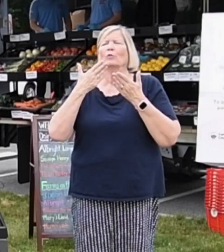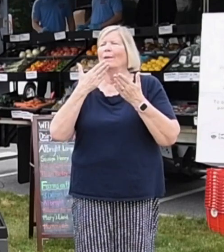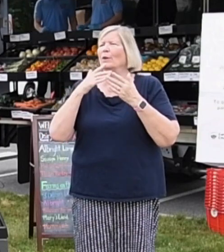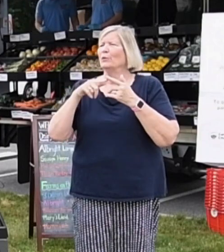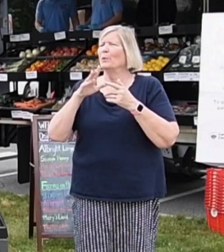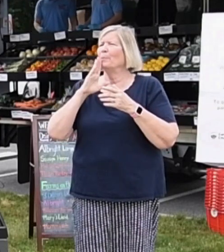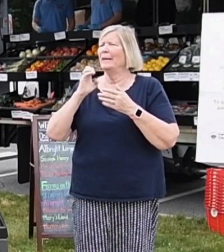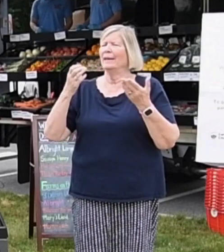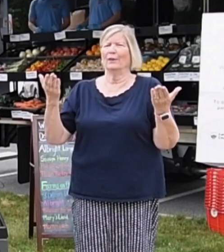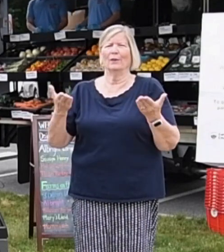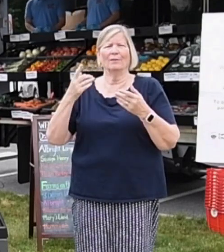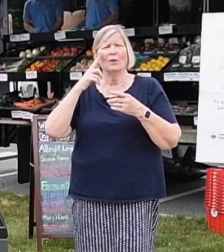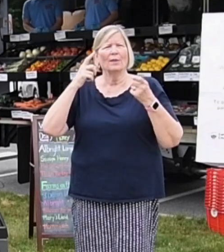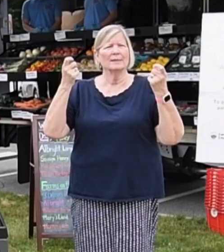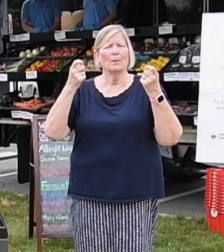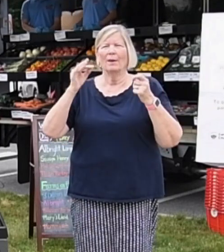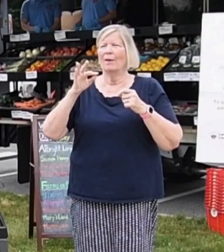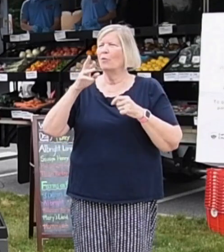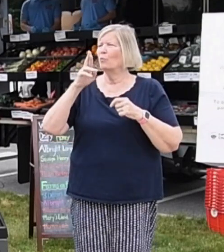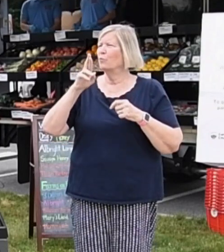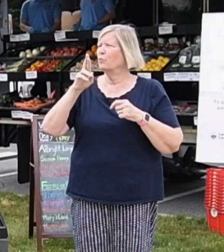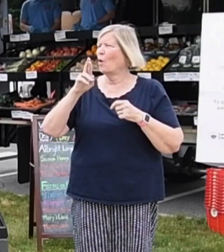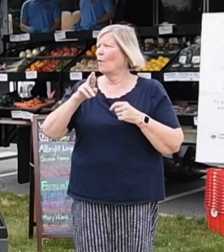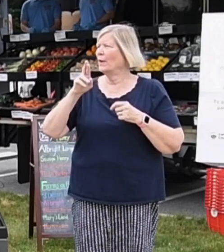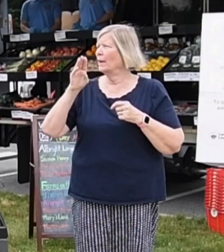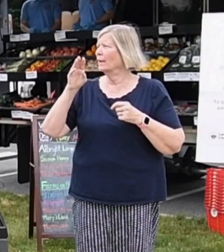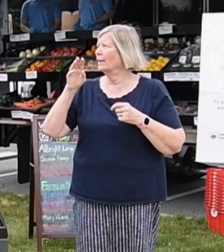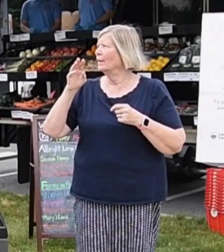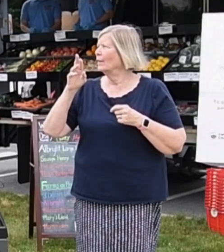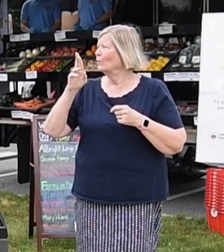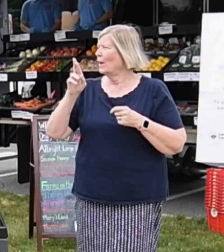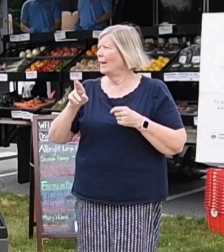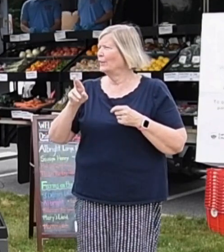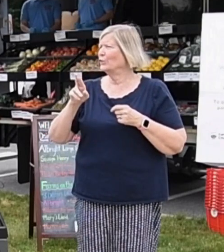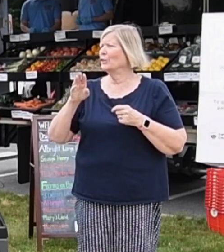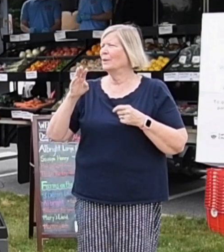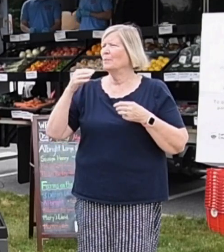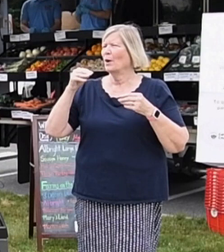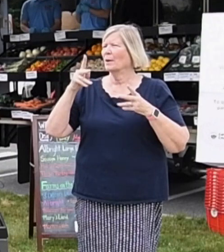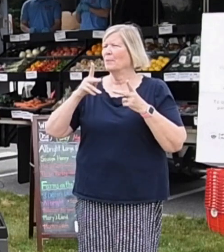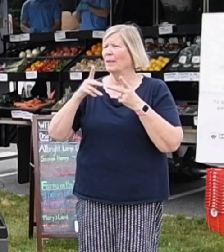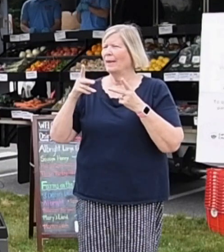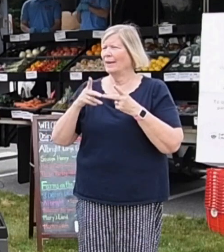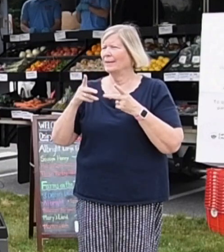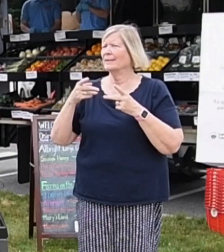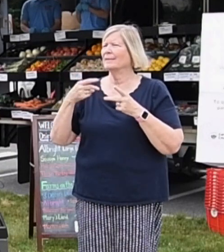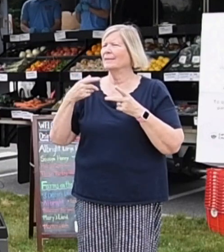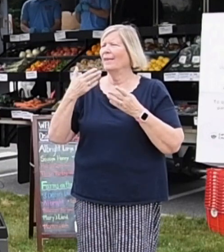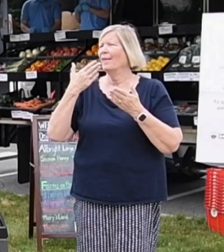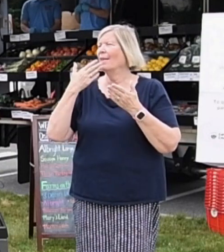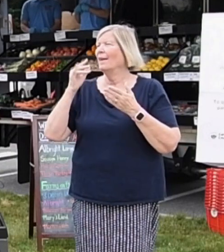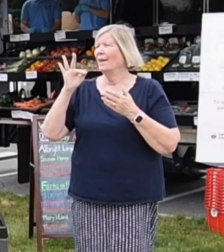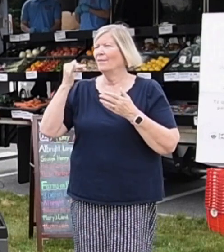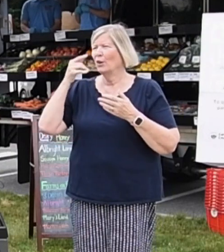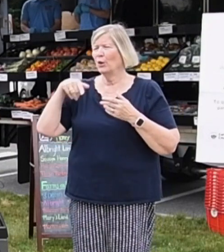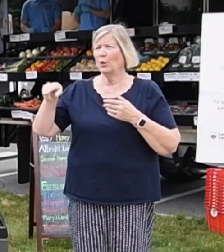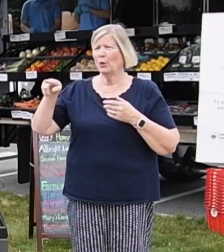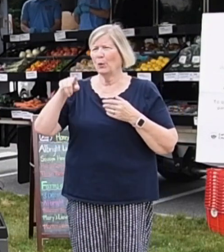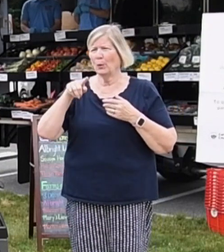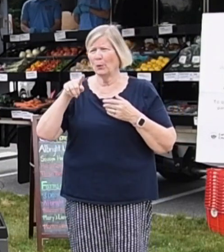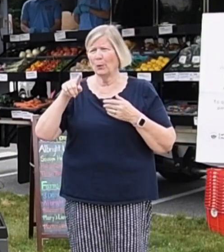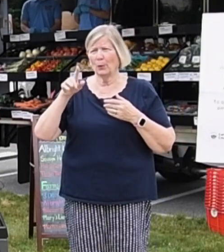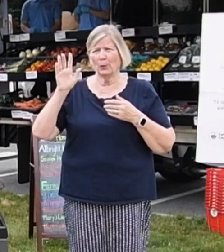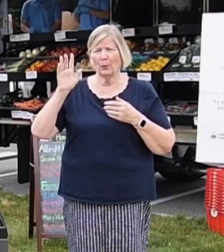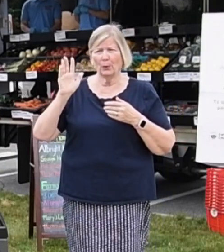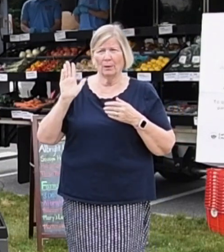mobile marketplace. First of all, I can't put away my classroom teacher, a little audience participation. Raise your hand